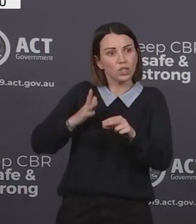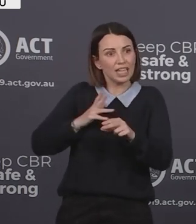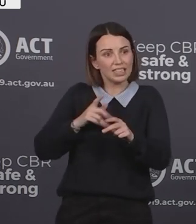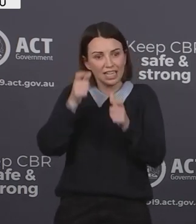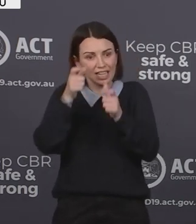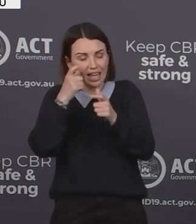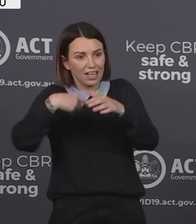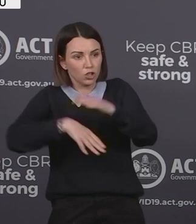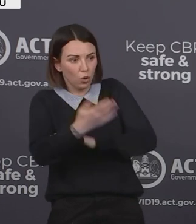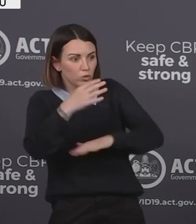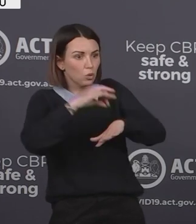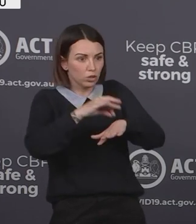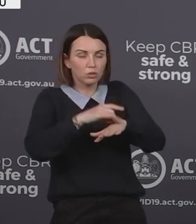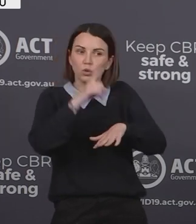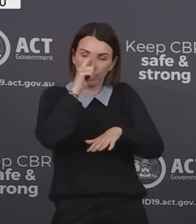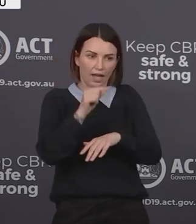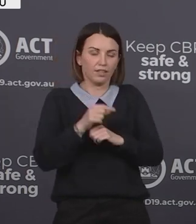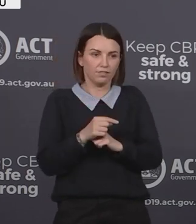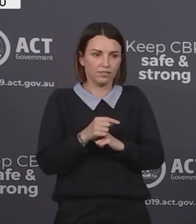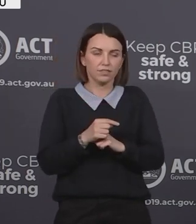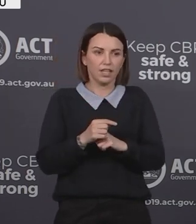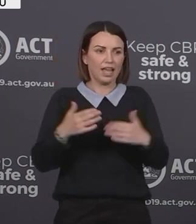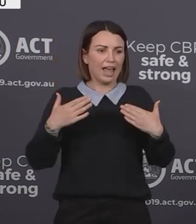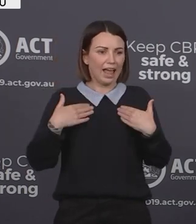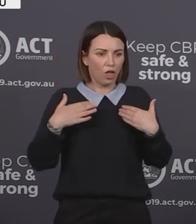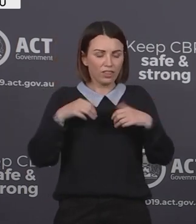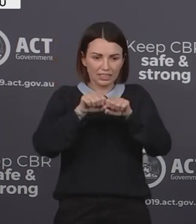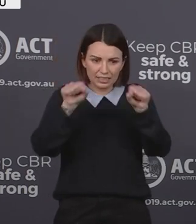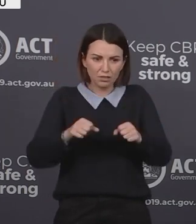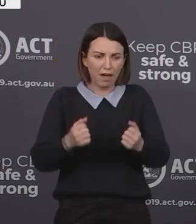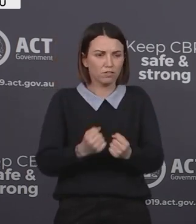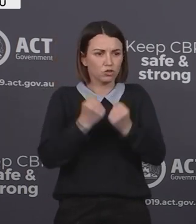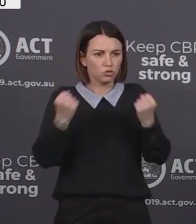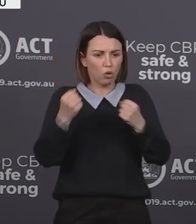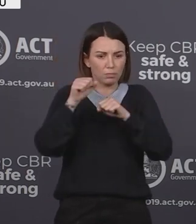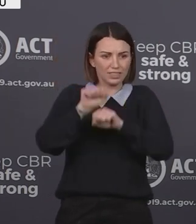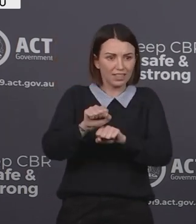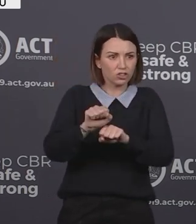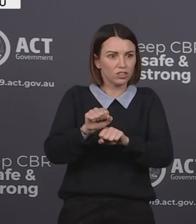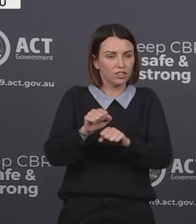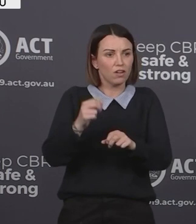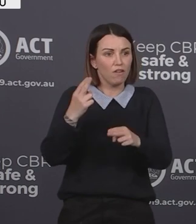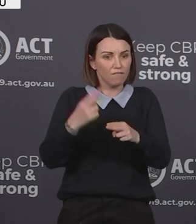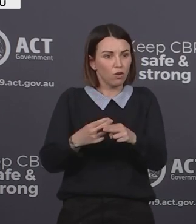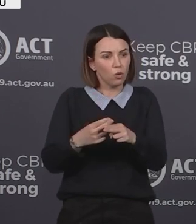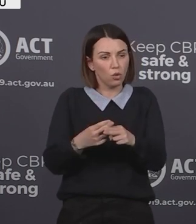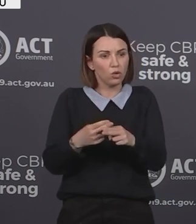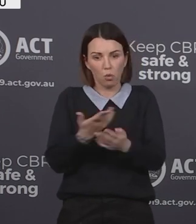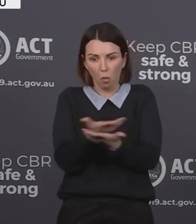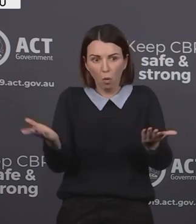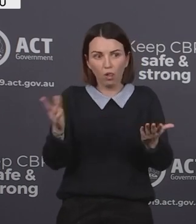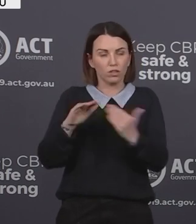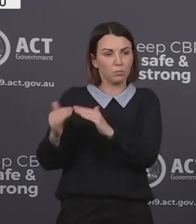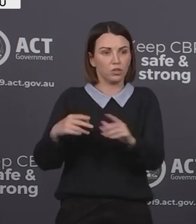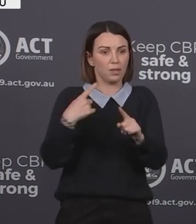care. Our health services have strong measures in place to protect everyone, including the use of personal protective equipment,